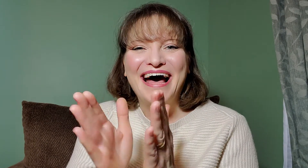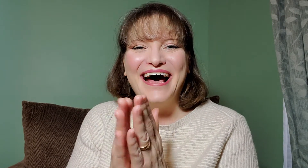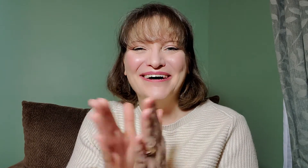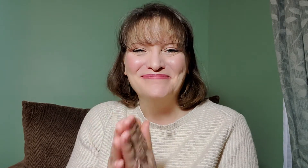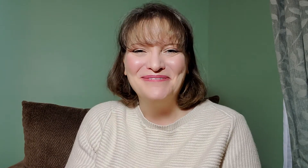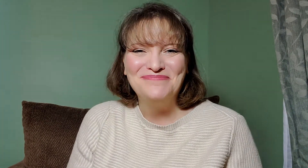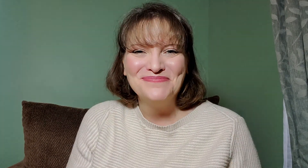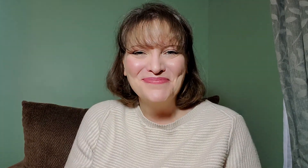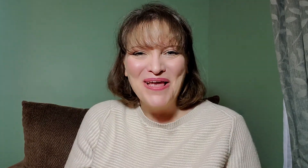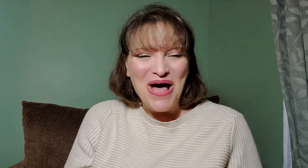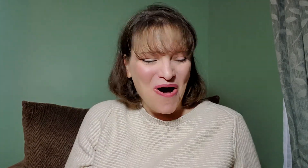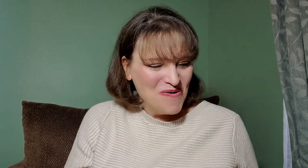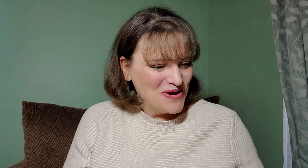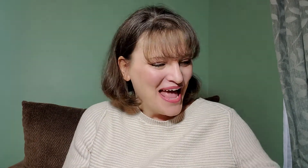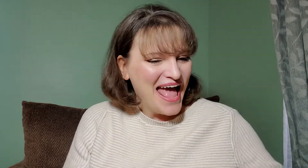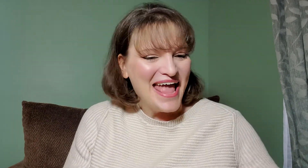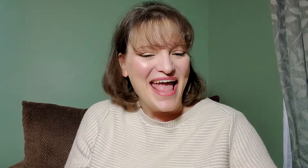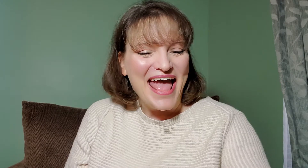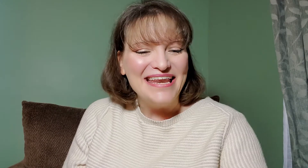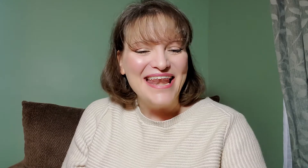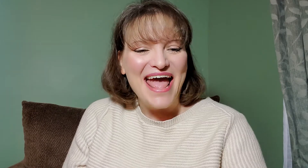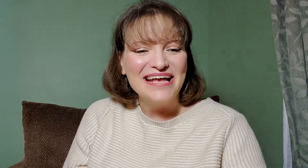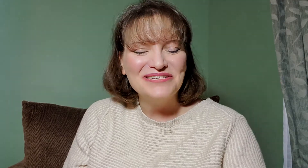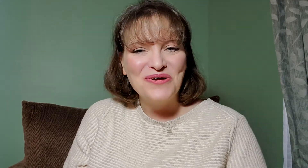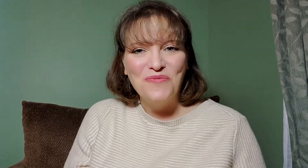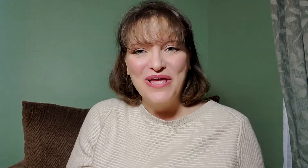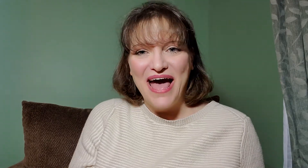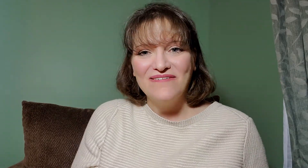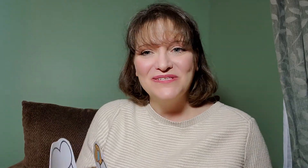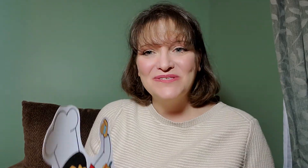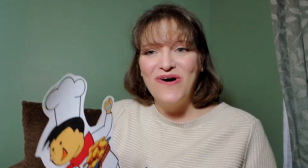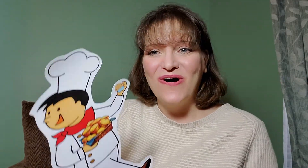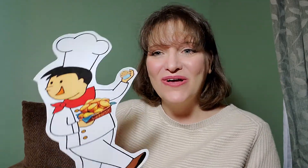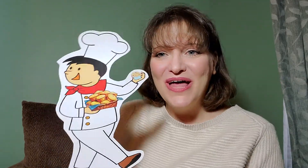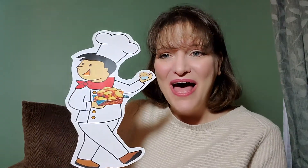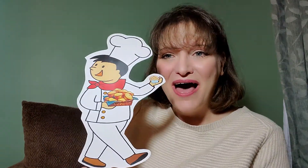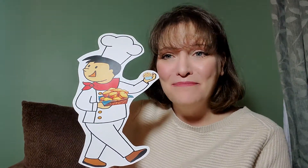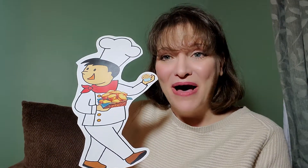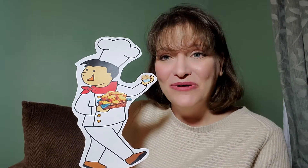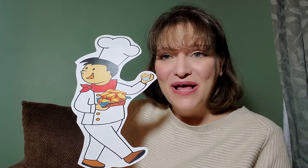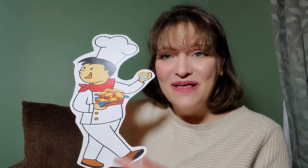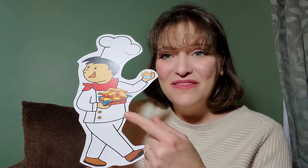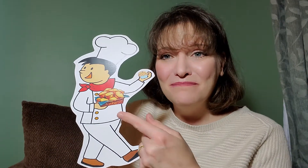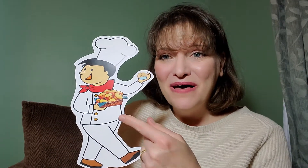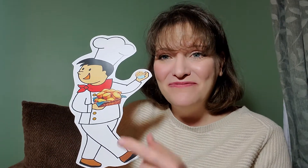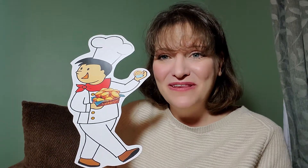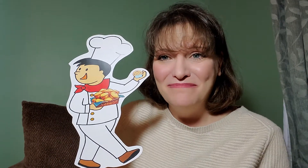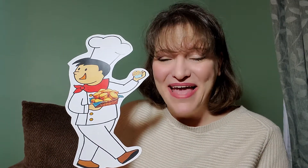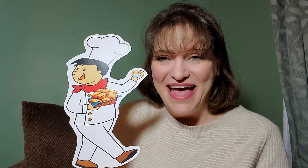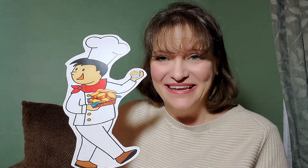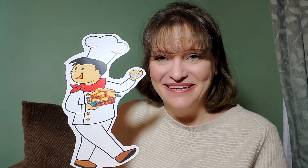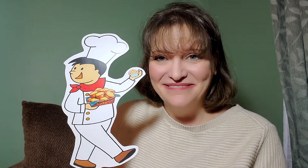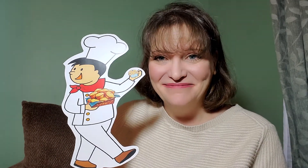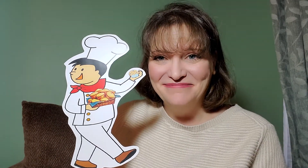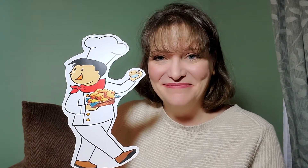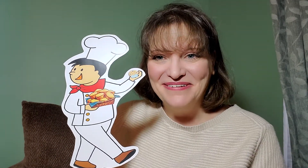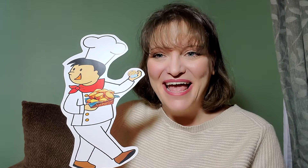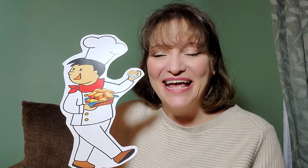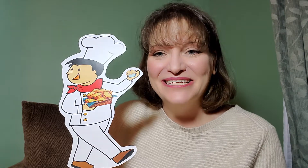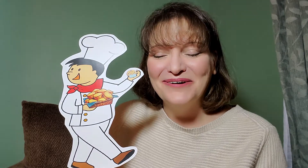job. Okay, next we have a song about the Muffin Man. And it goes